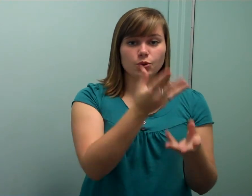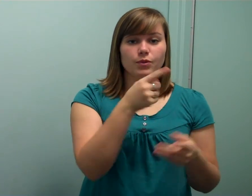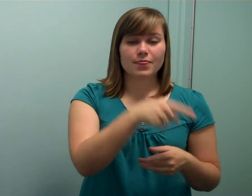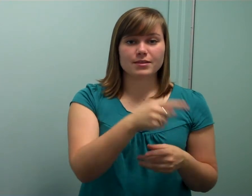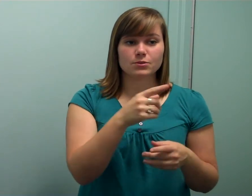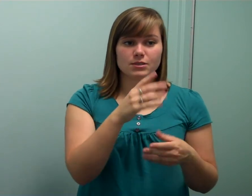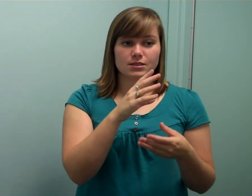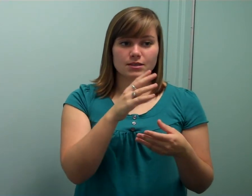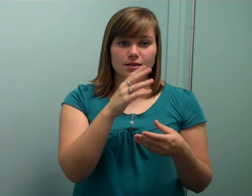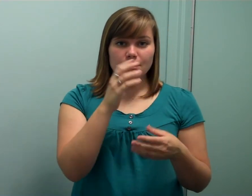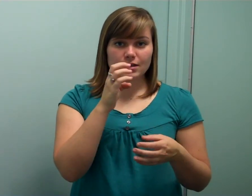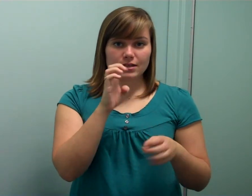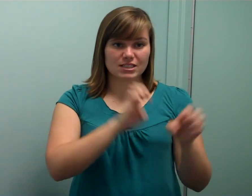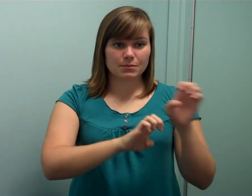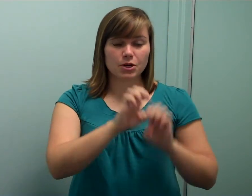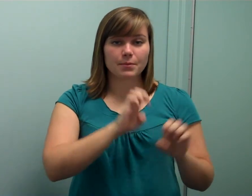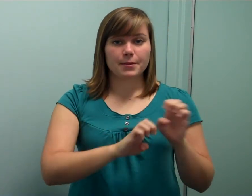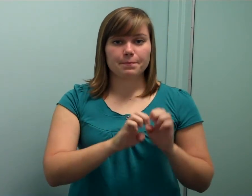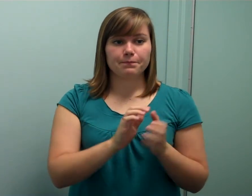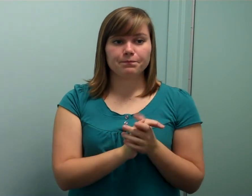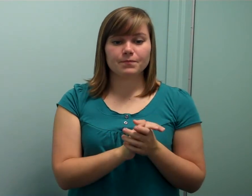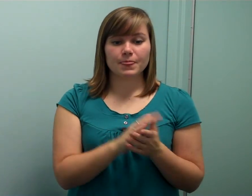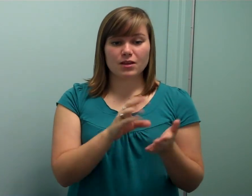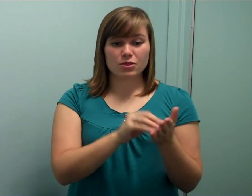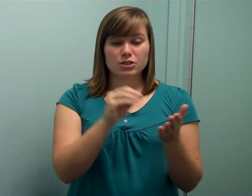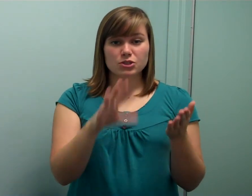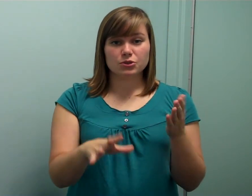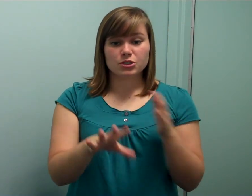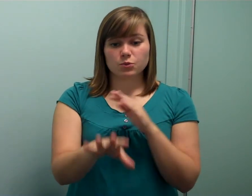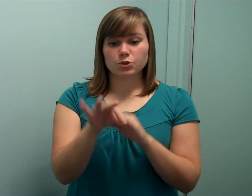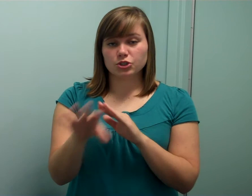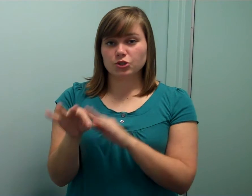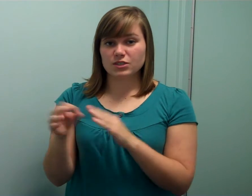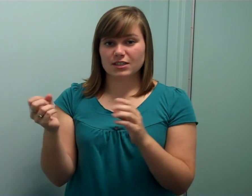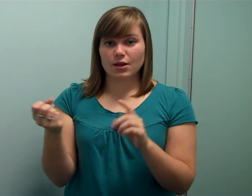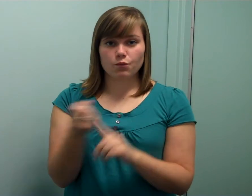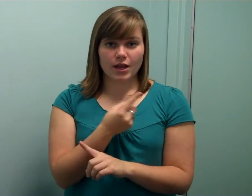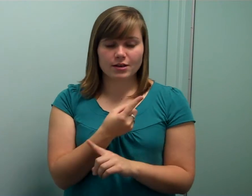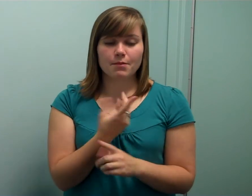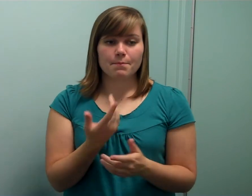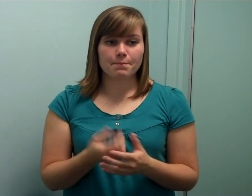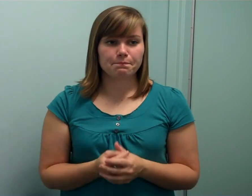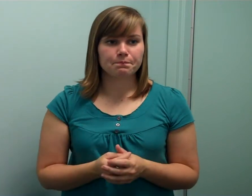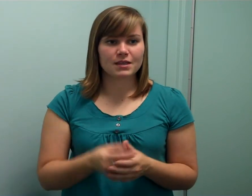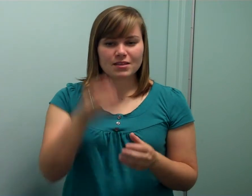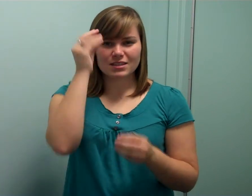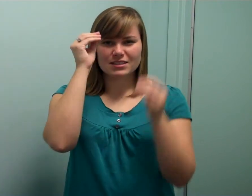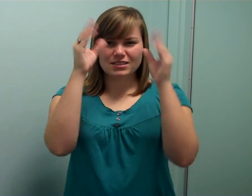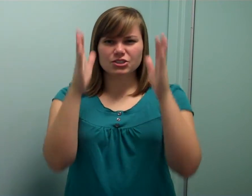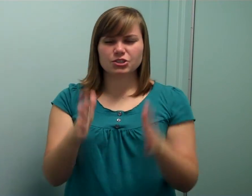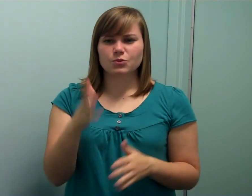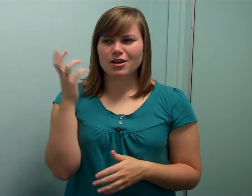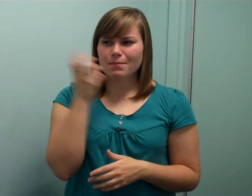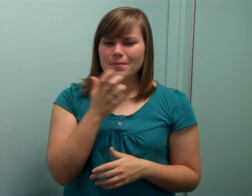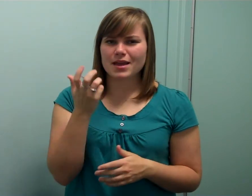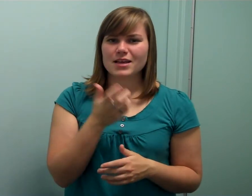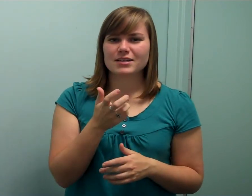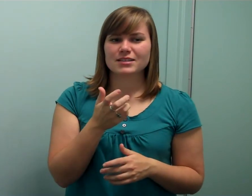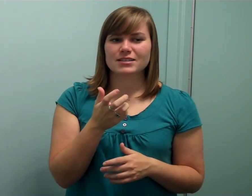and that the students had actually been selected at random. Well, the teachers were amazed, and they could explain the high